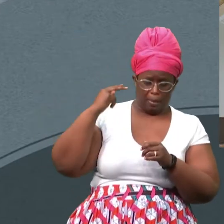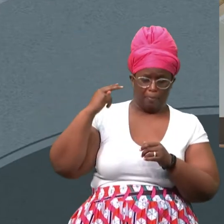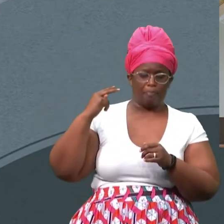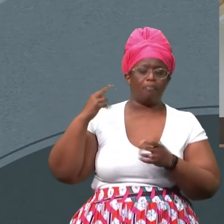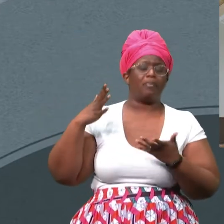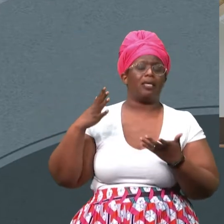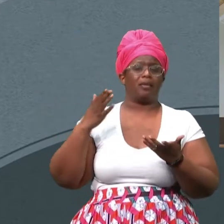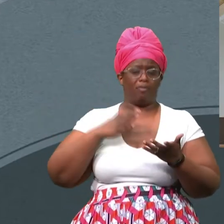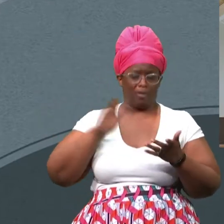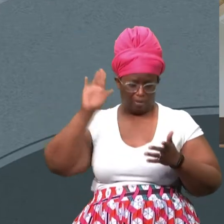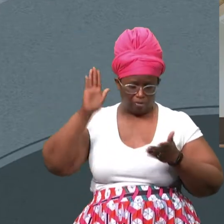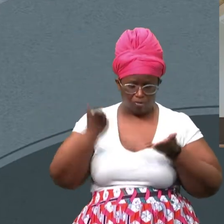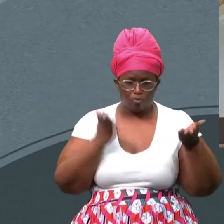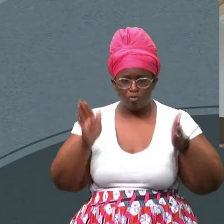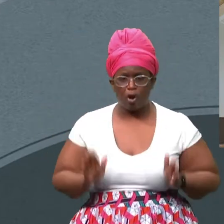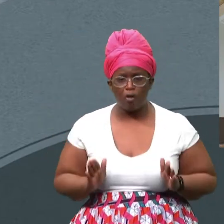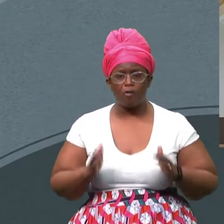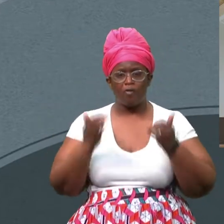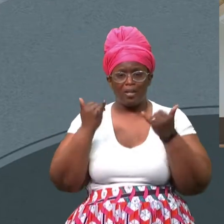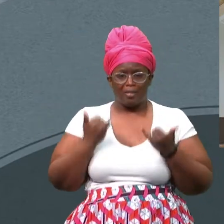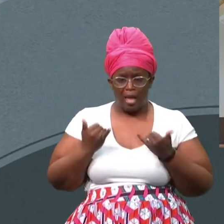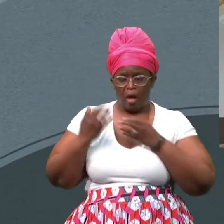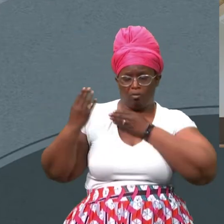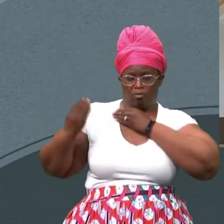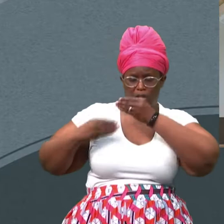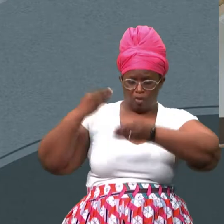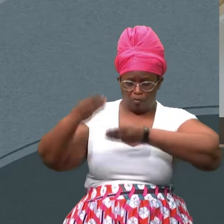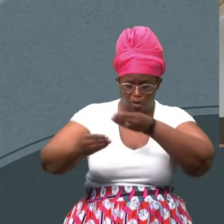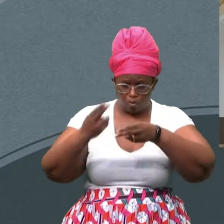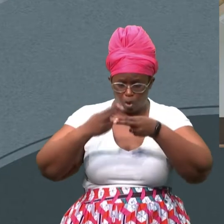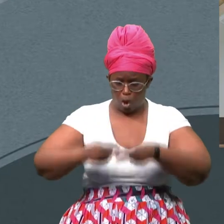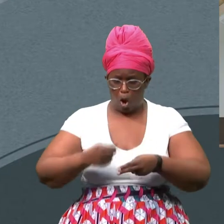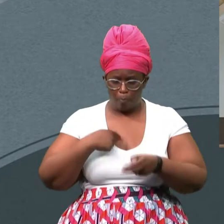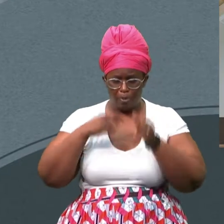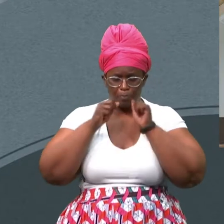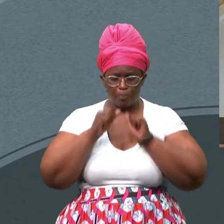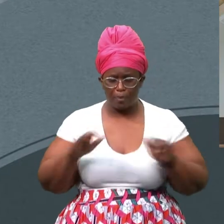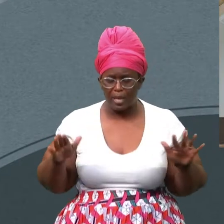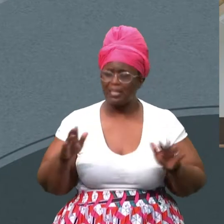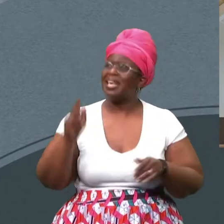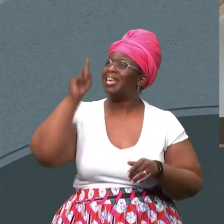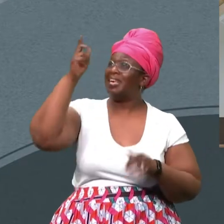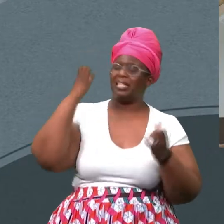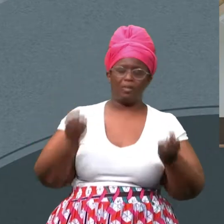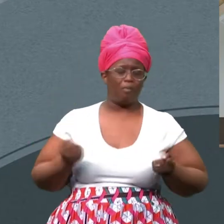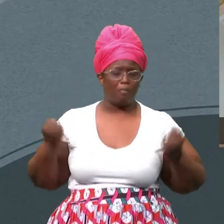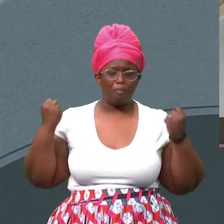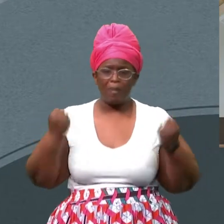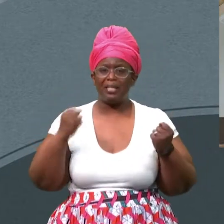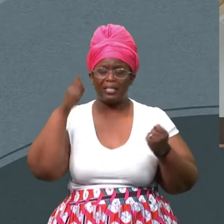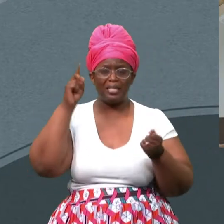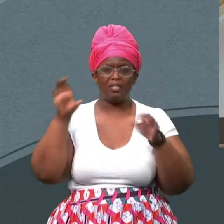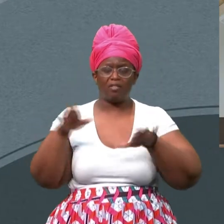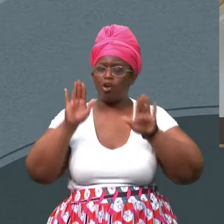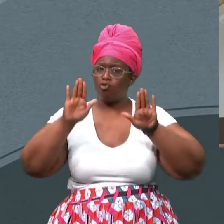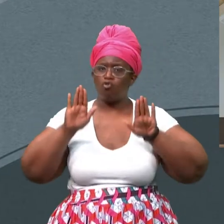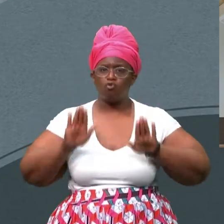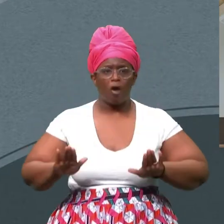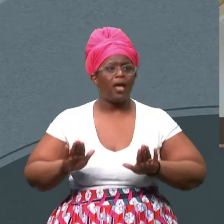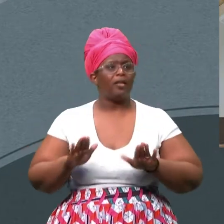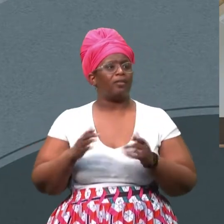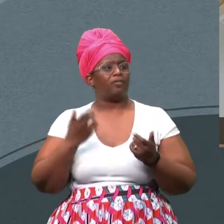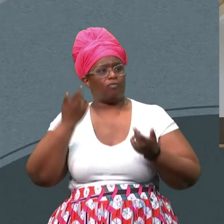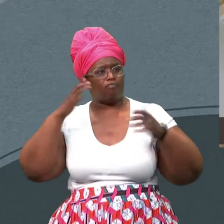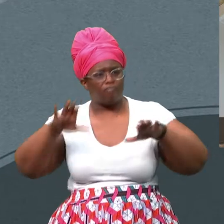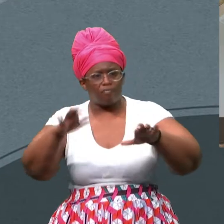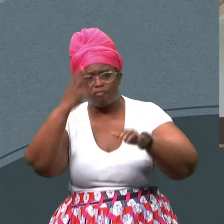behold, from now on, all generations will call me blessed, for he who is mighty has done great things for me, and